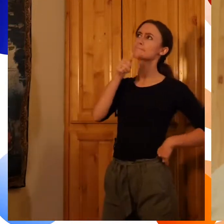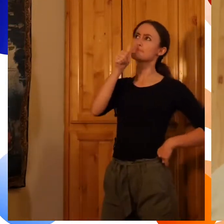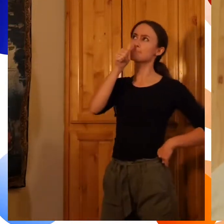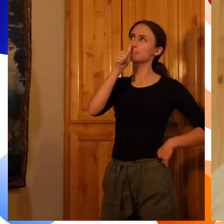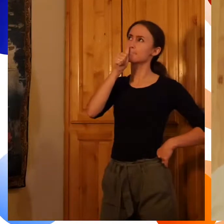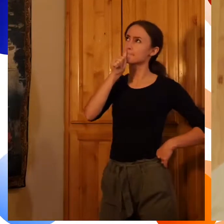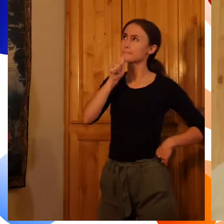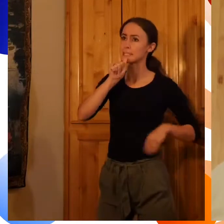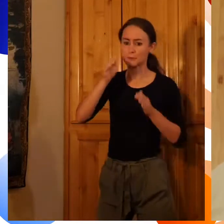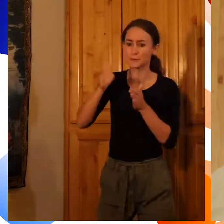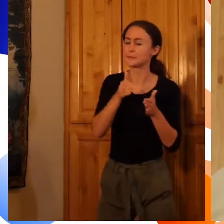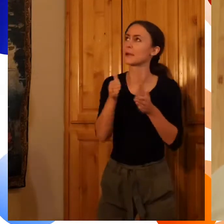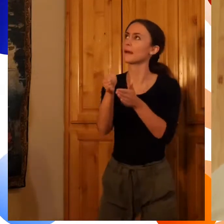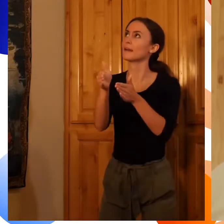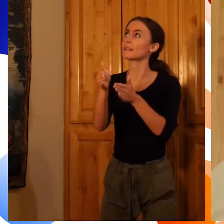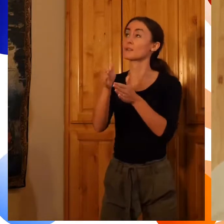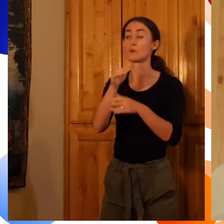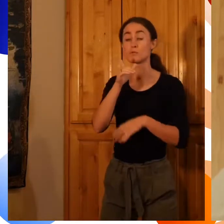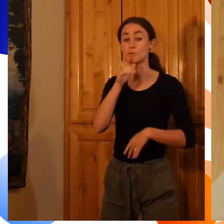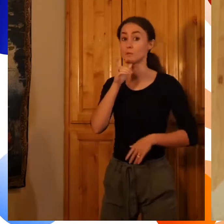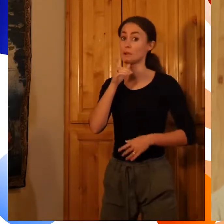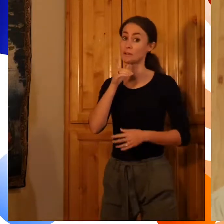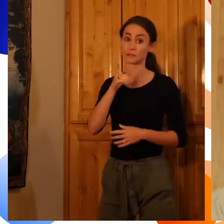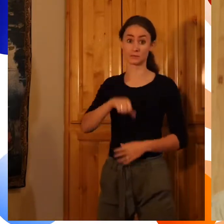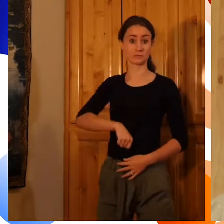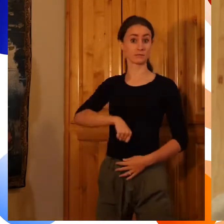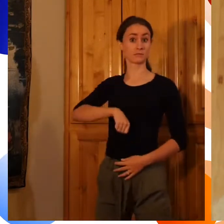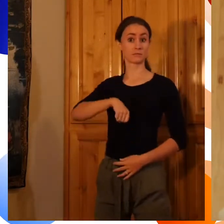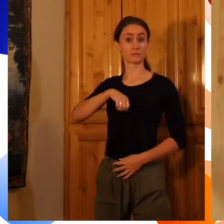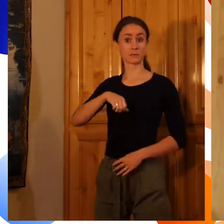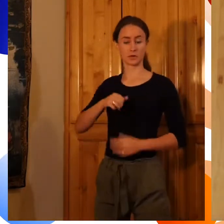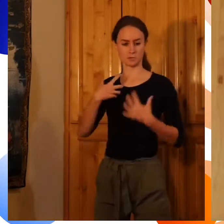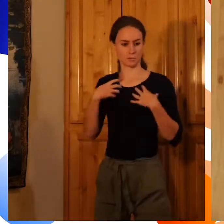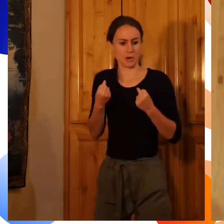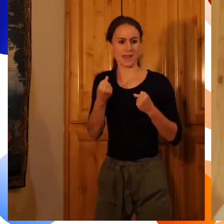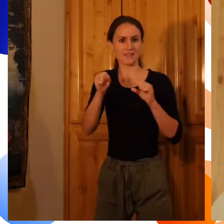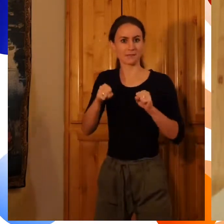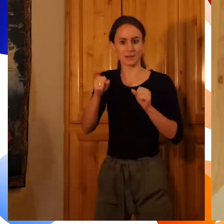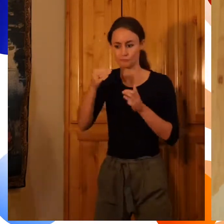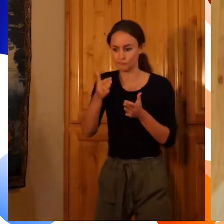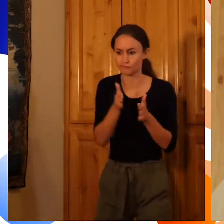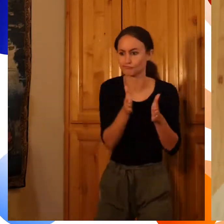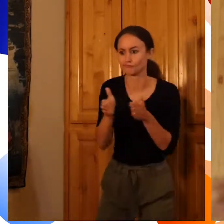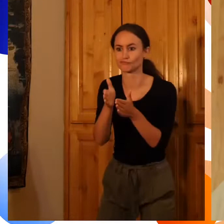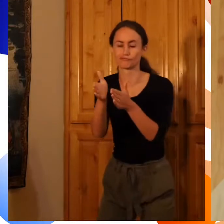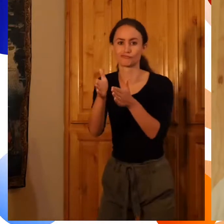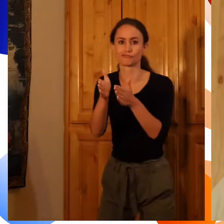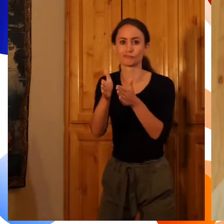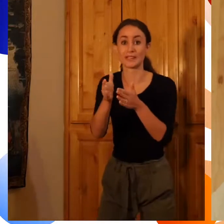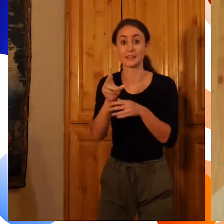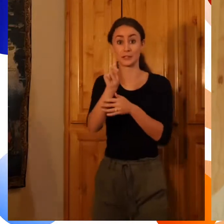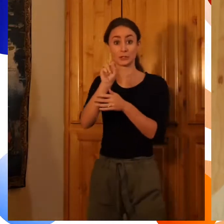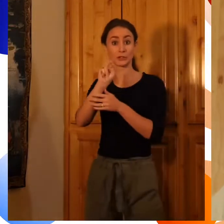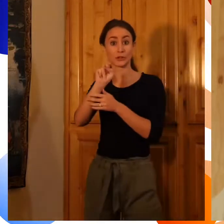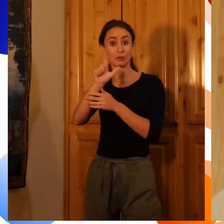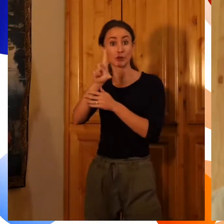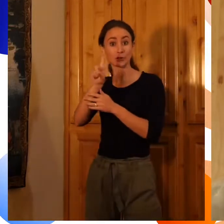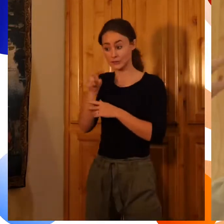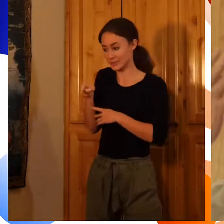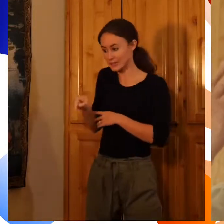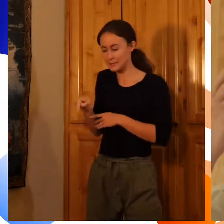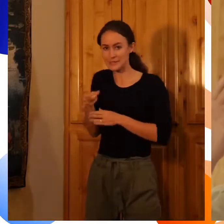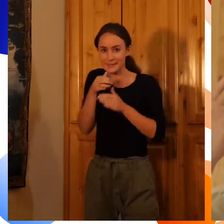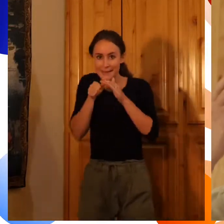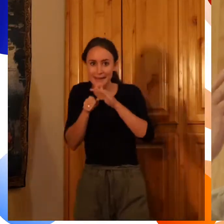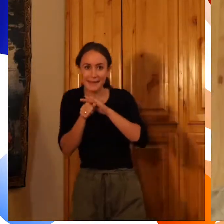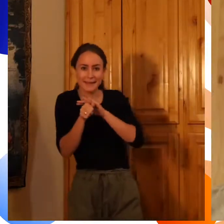to tread in shape profane." And from out in the little forest, where Donald was hiding and listening to the music of the goblins, he muttered